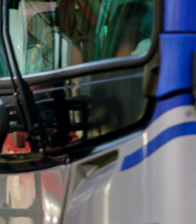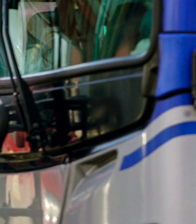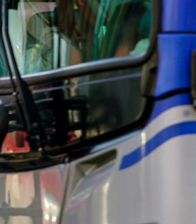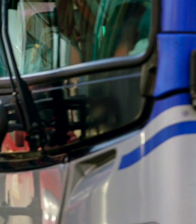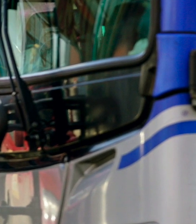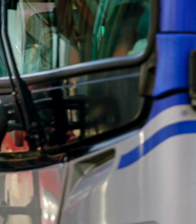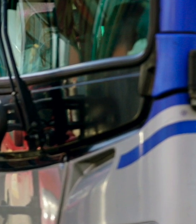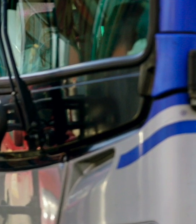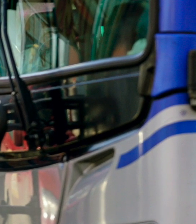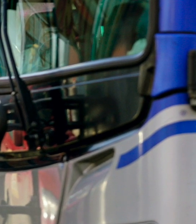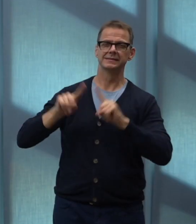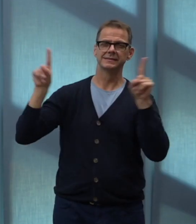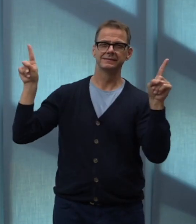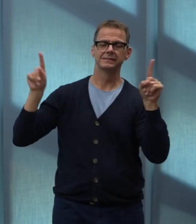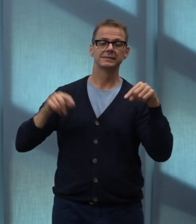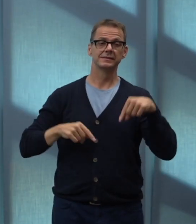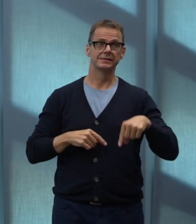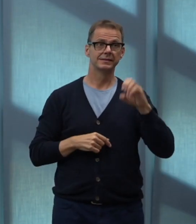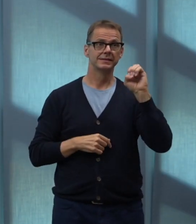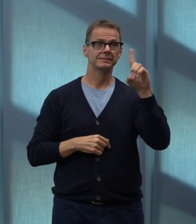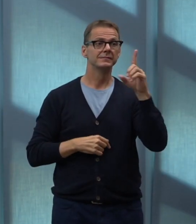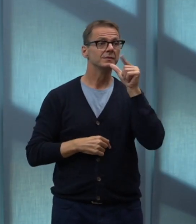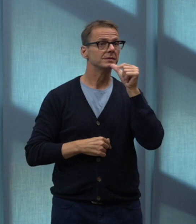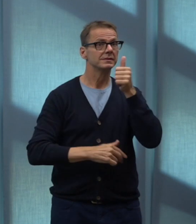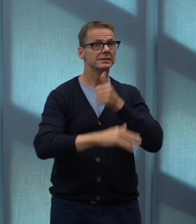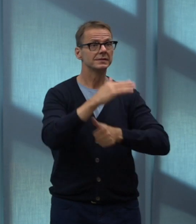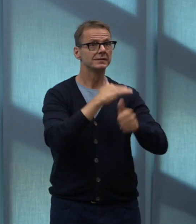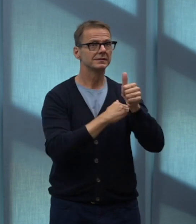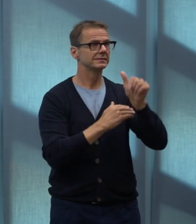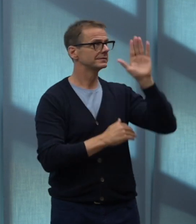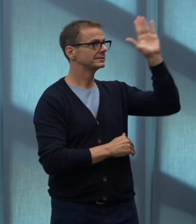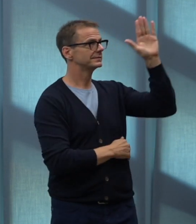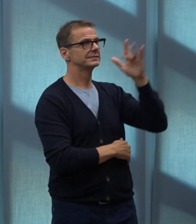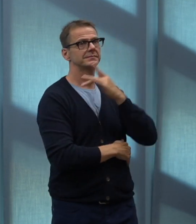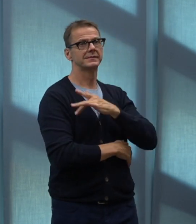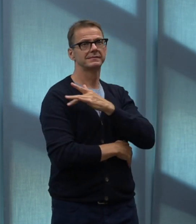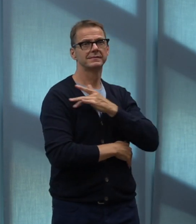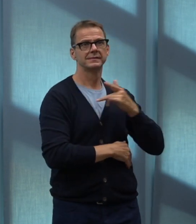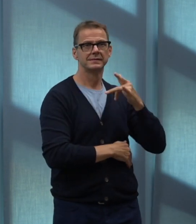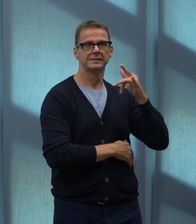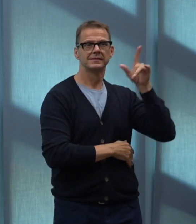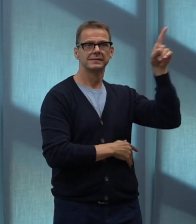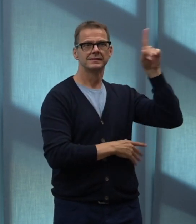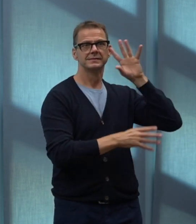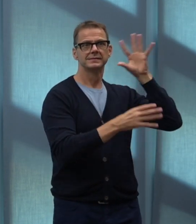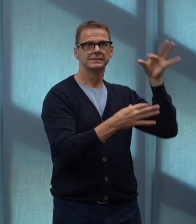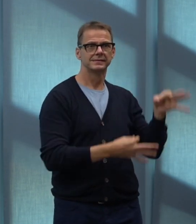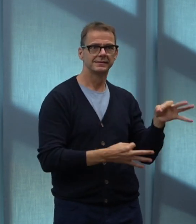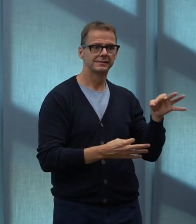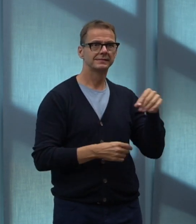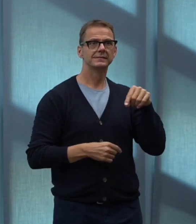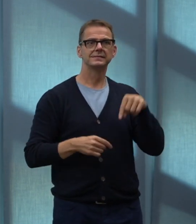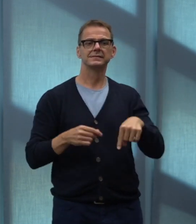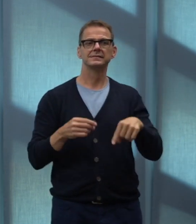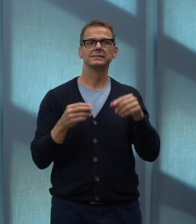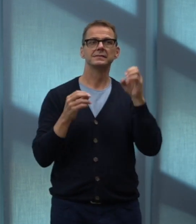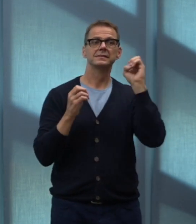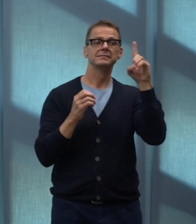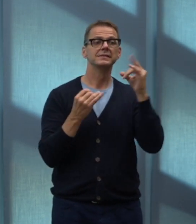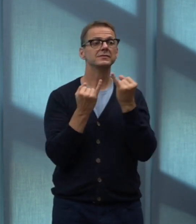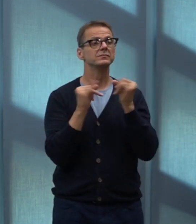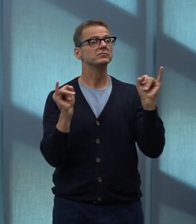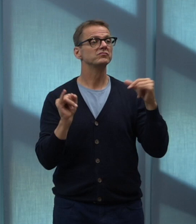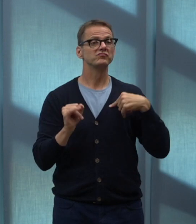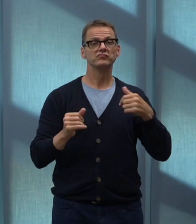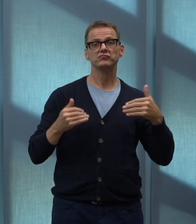have certainly received a lot of correspondence on masks, and we continue to very strongly recommend and encourage